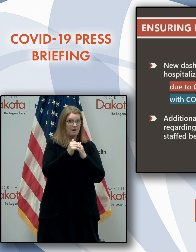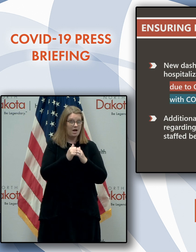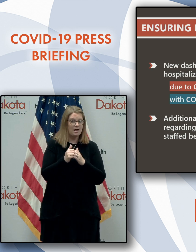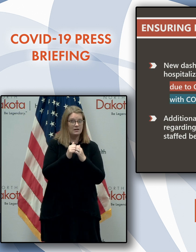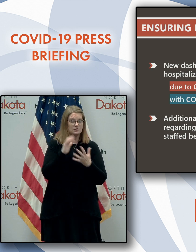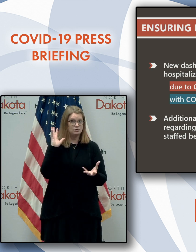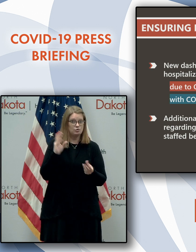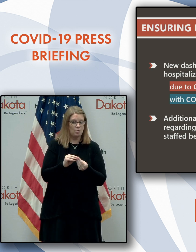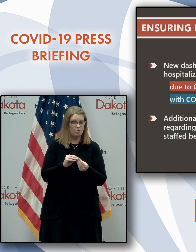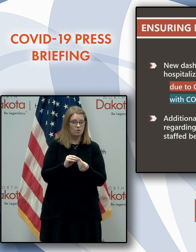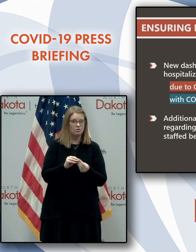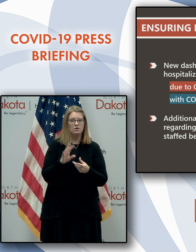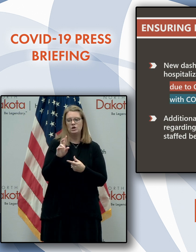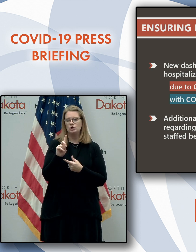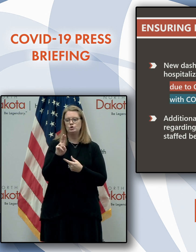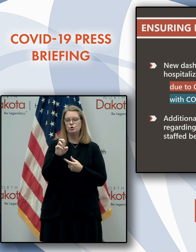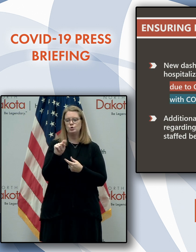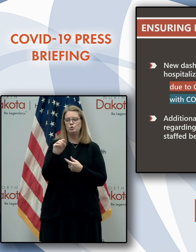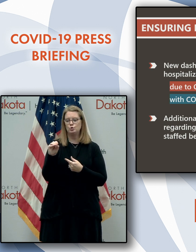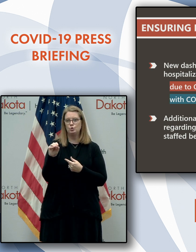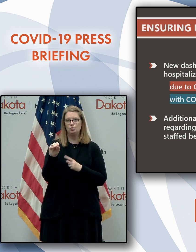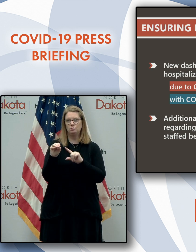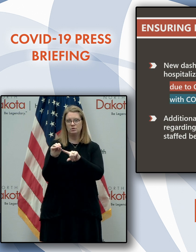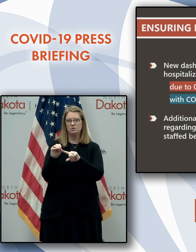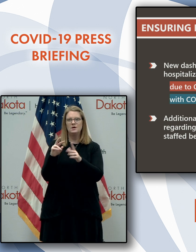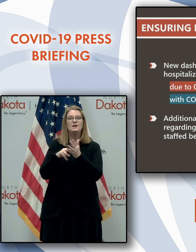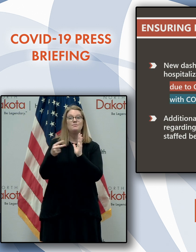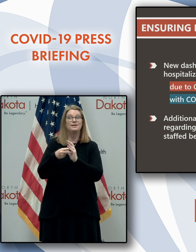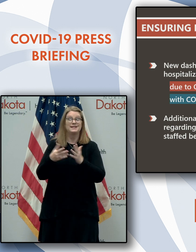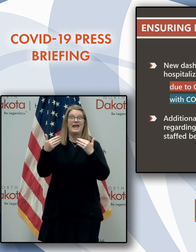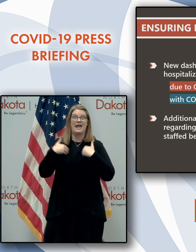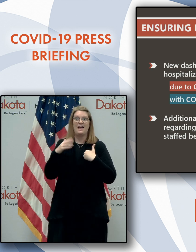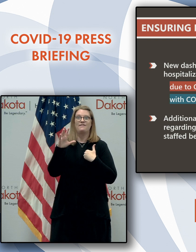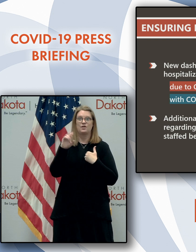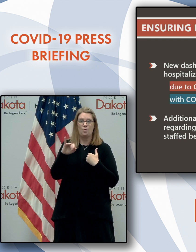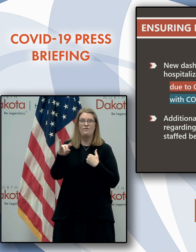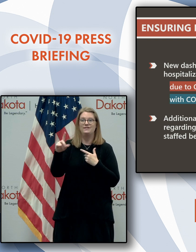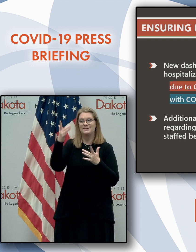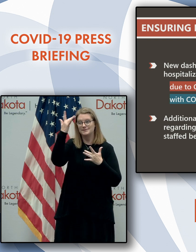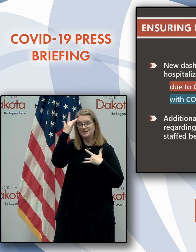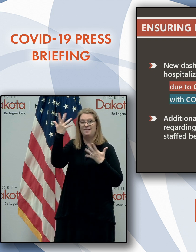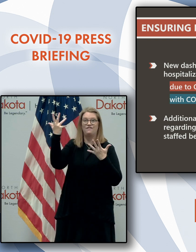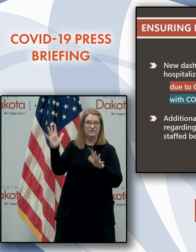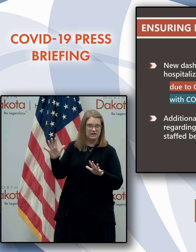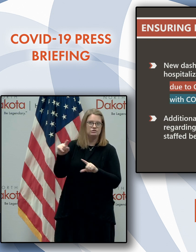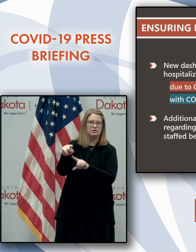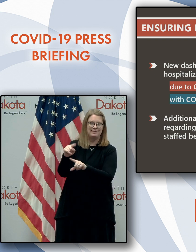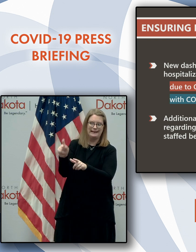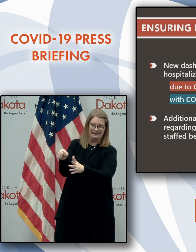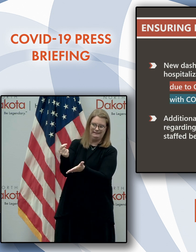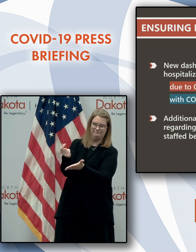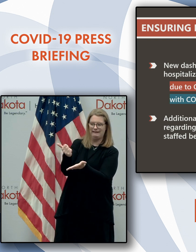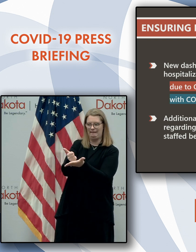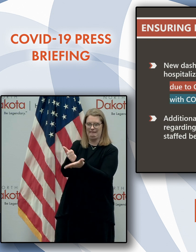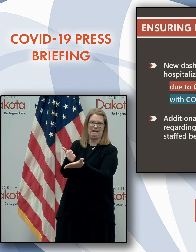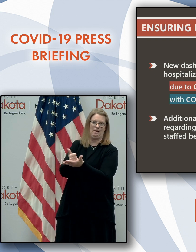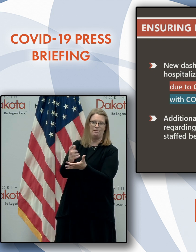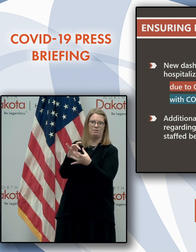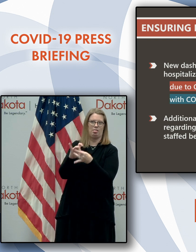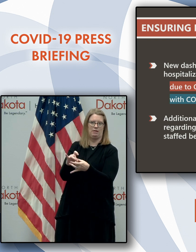and due, but due to is the ones that are using beds because of the COVID diagnosis and COVID treatment, which